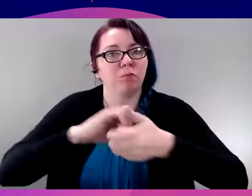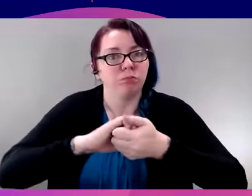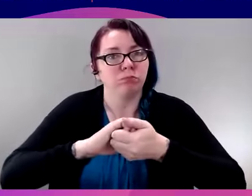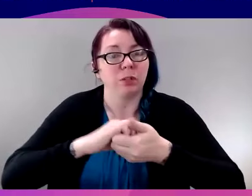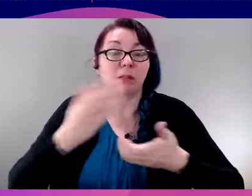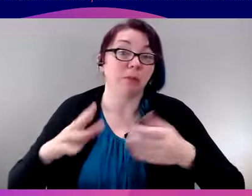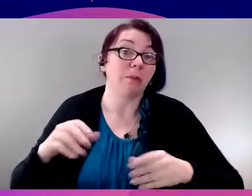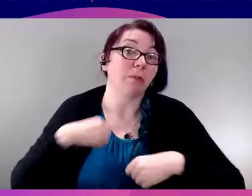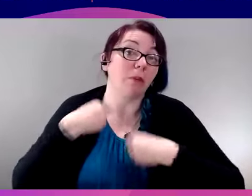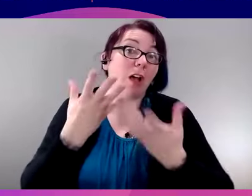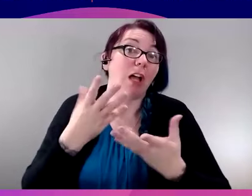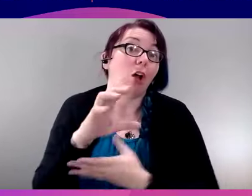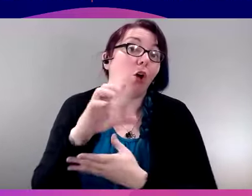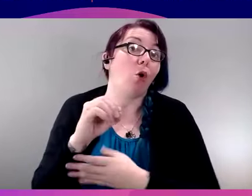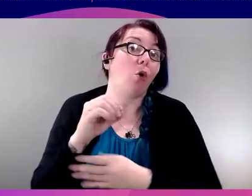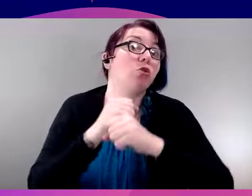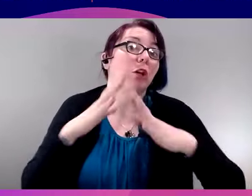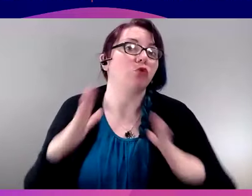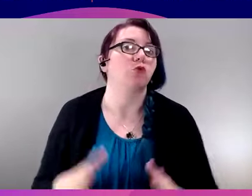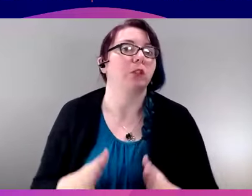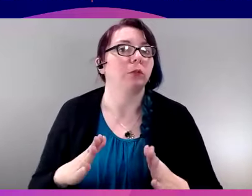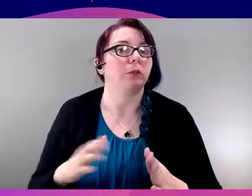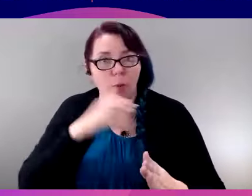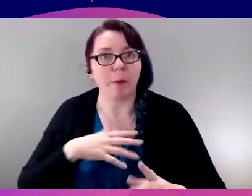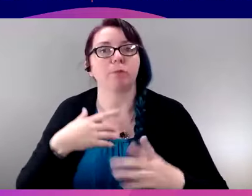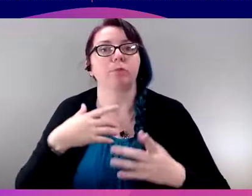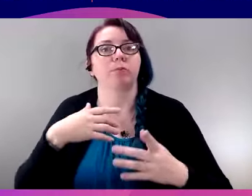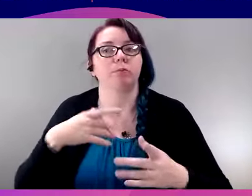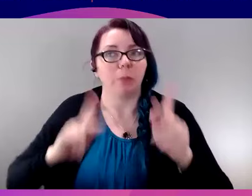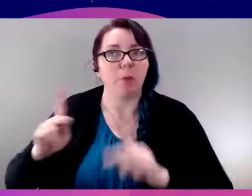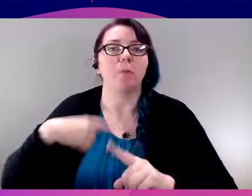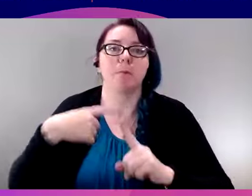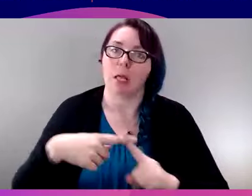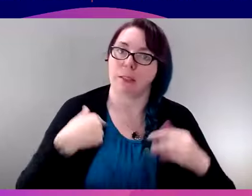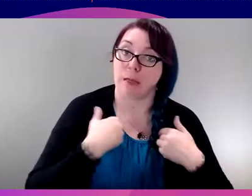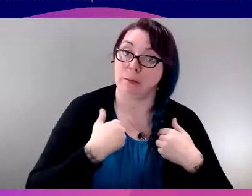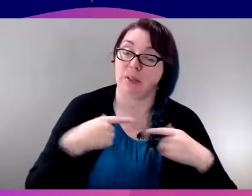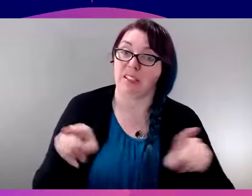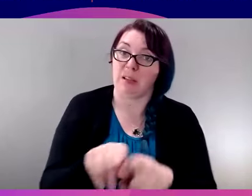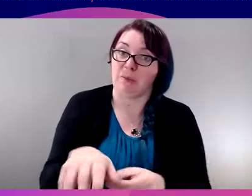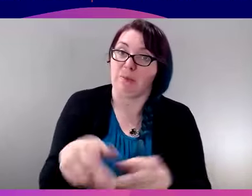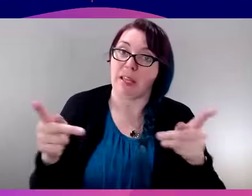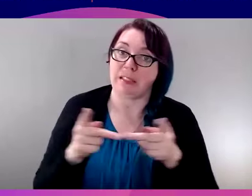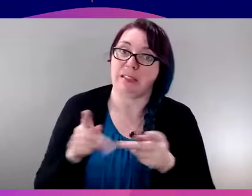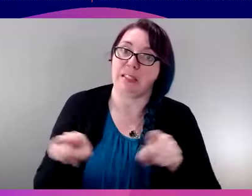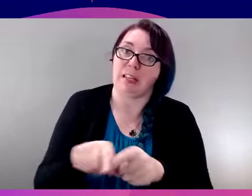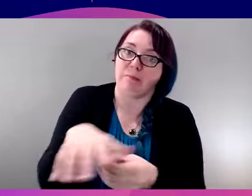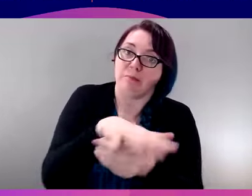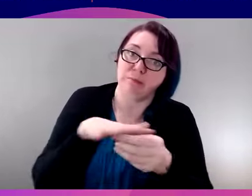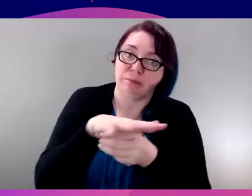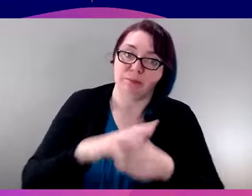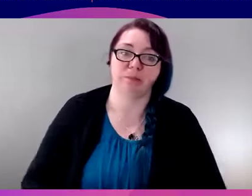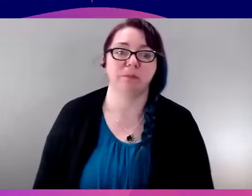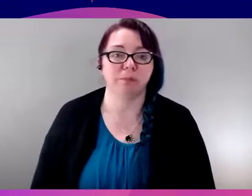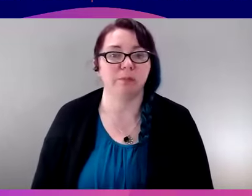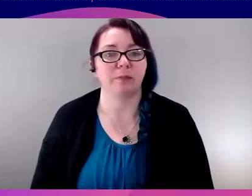offer animal safekeeping offsite. These templates include memorandums of understanding, intake forms for GBV shelters